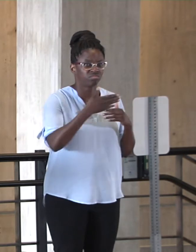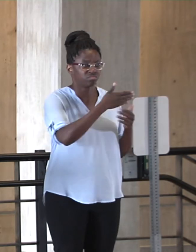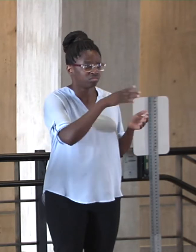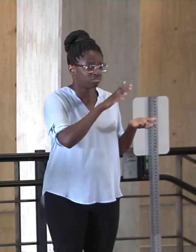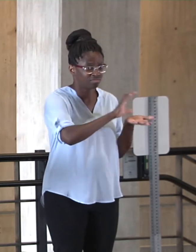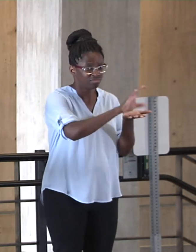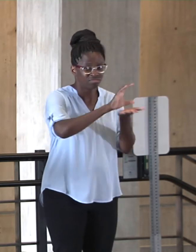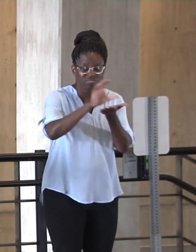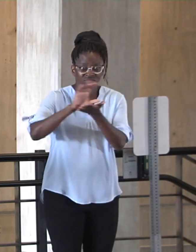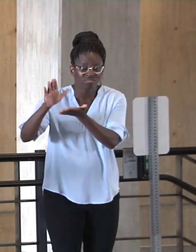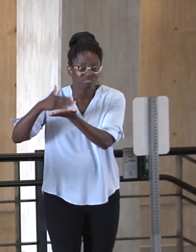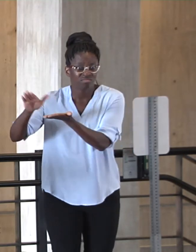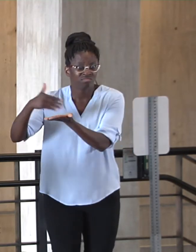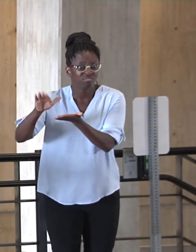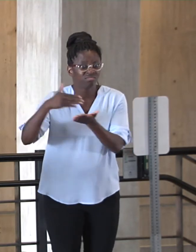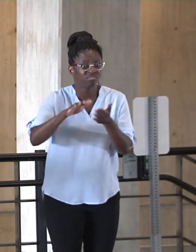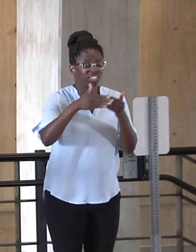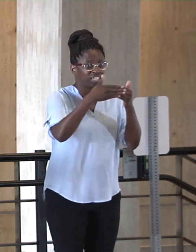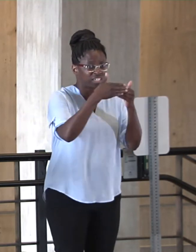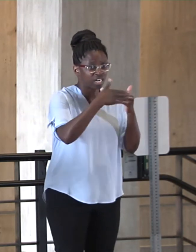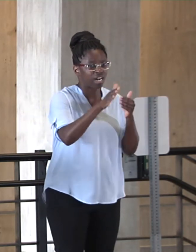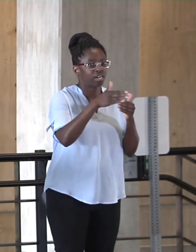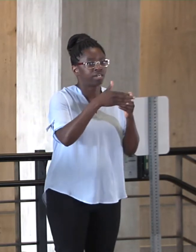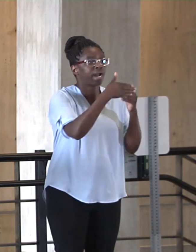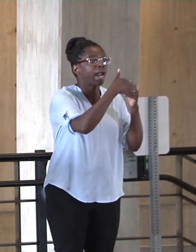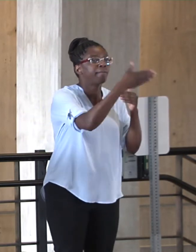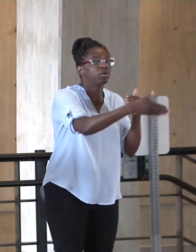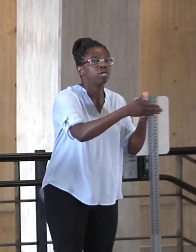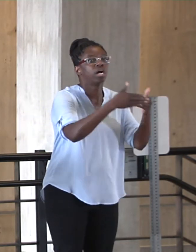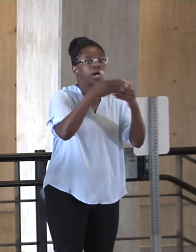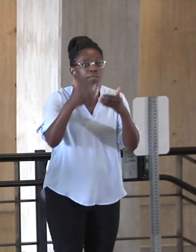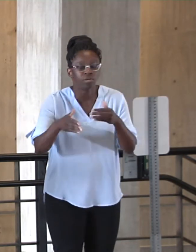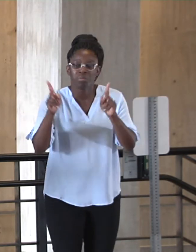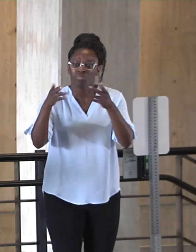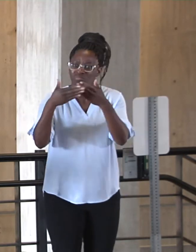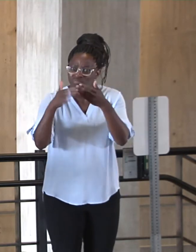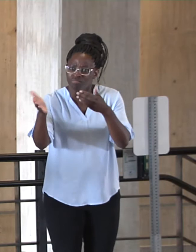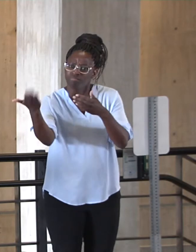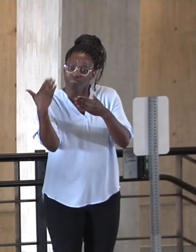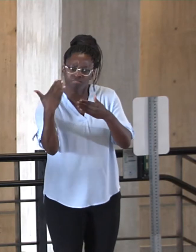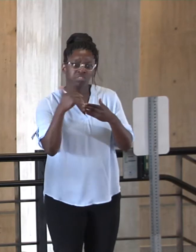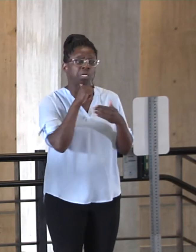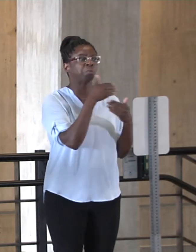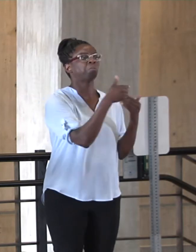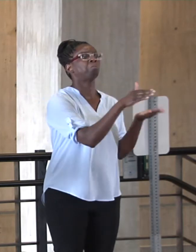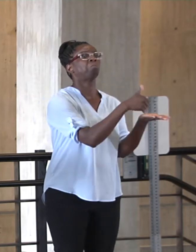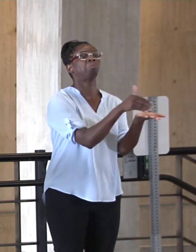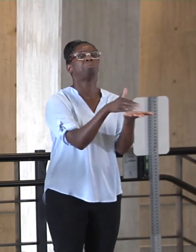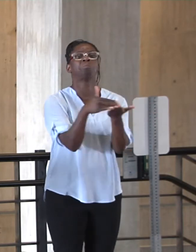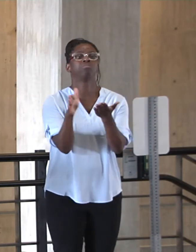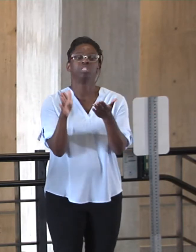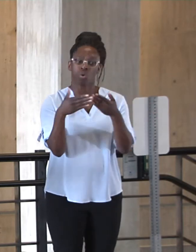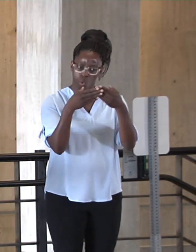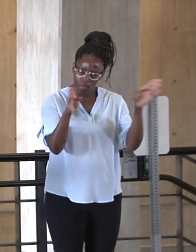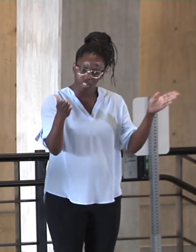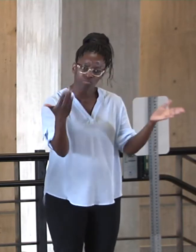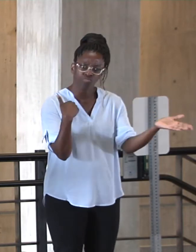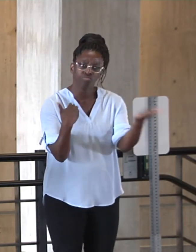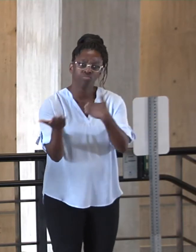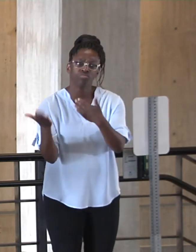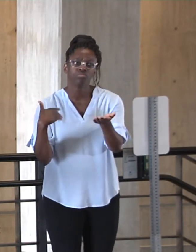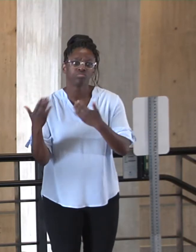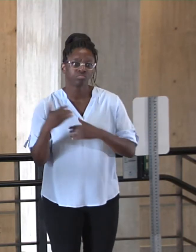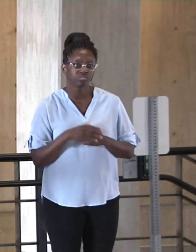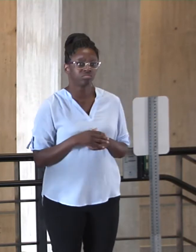and power. Not recognizing your abilities, not recognizing your contributions, not recognizing your